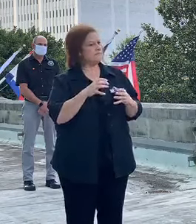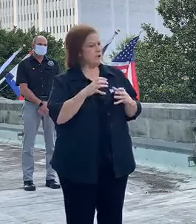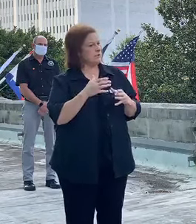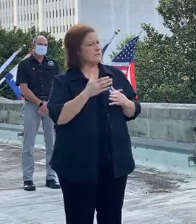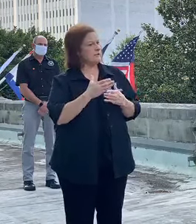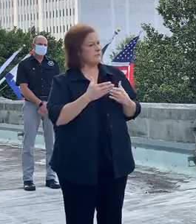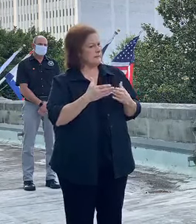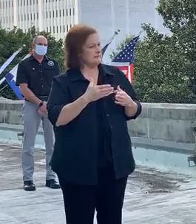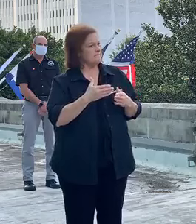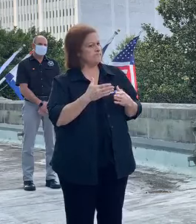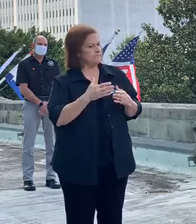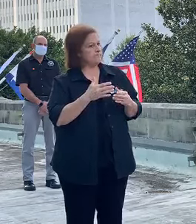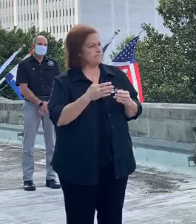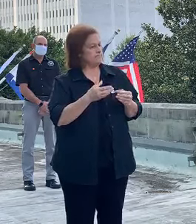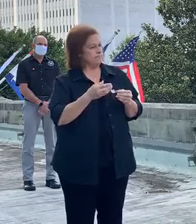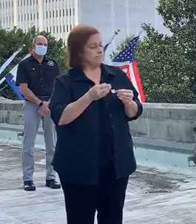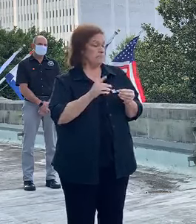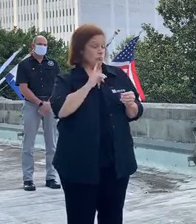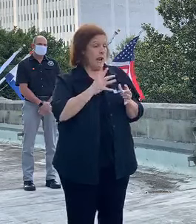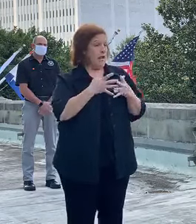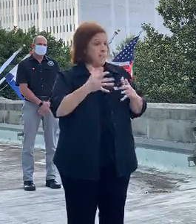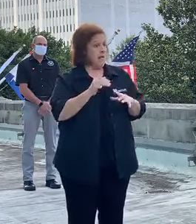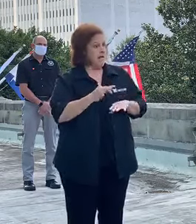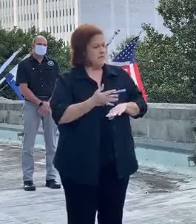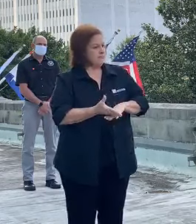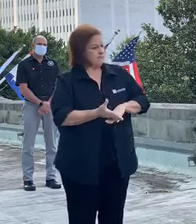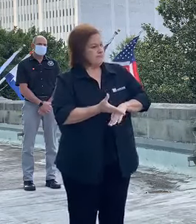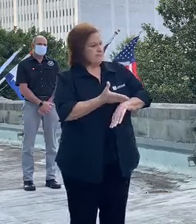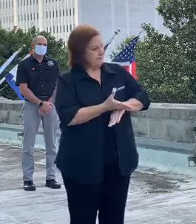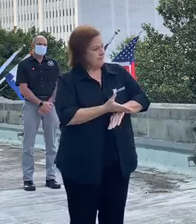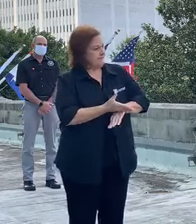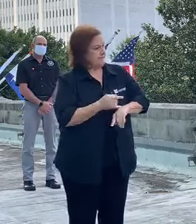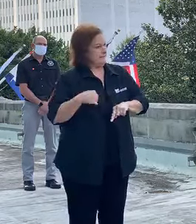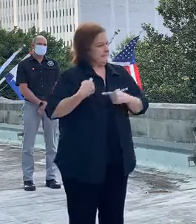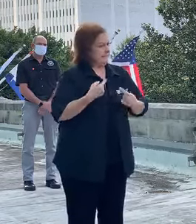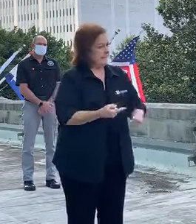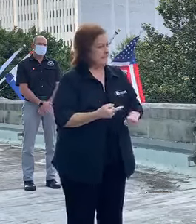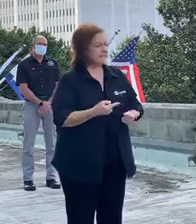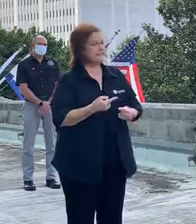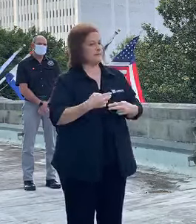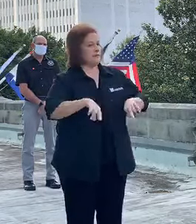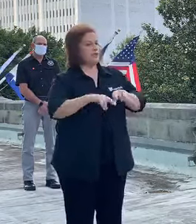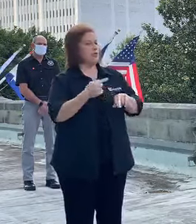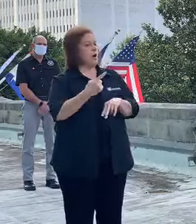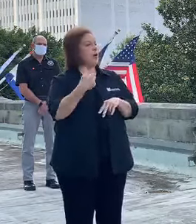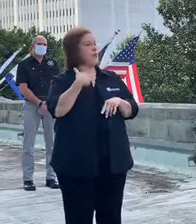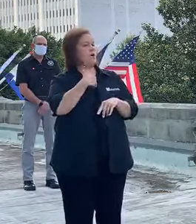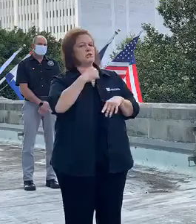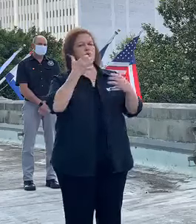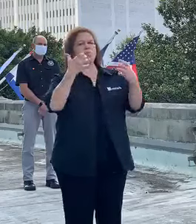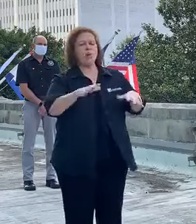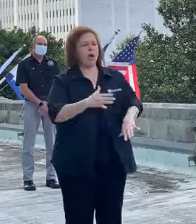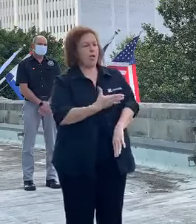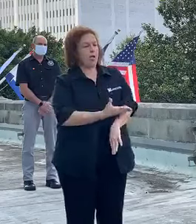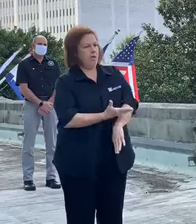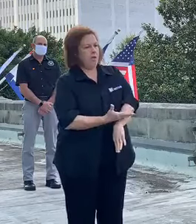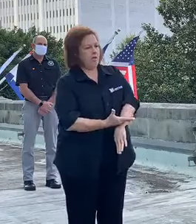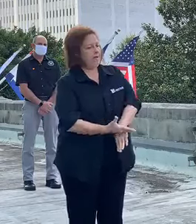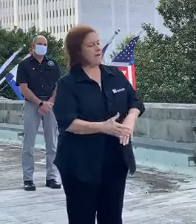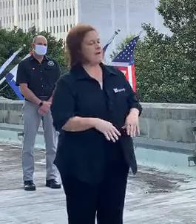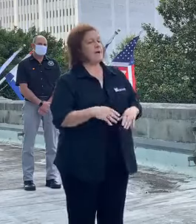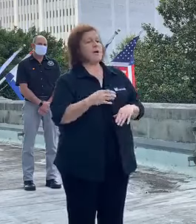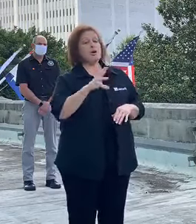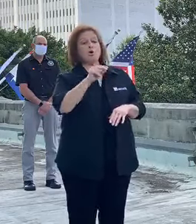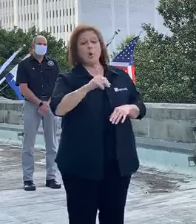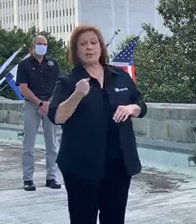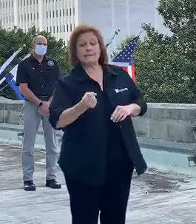most gains in the state of Louisiana in that Region 1, and we do not want to regress. No